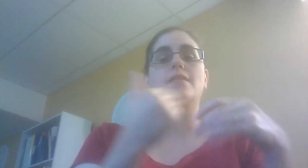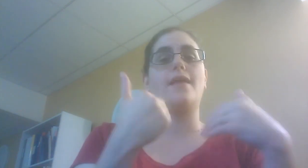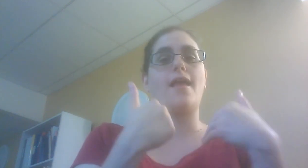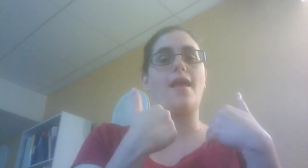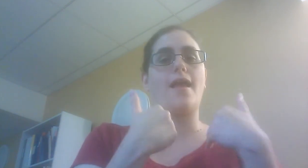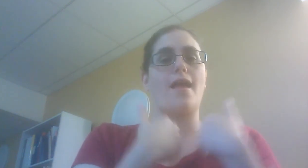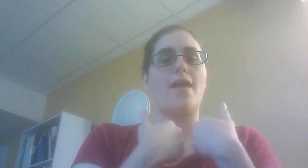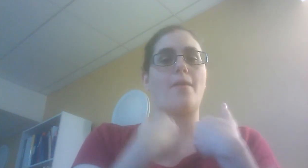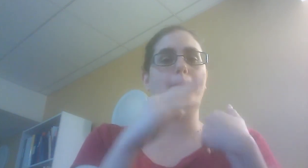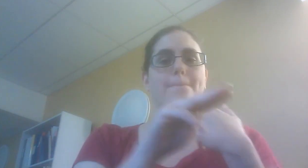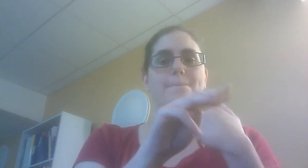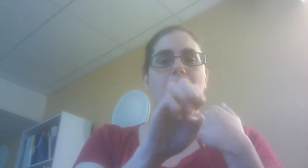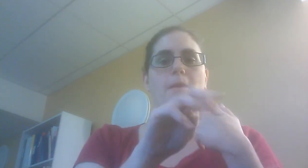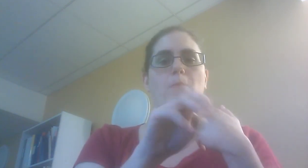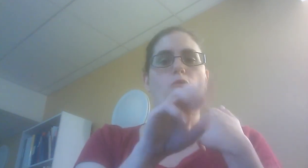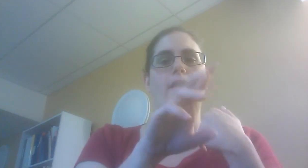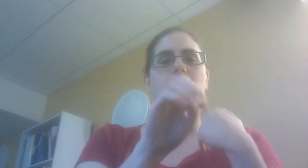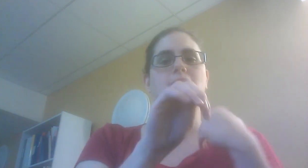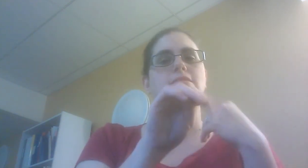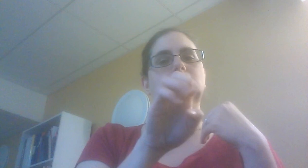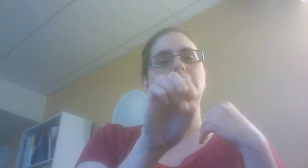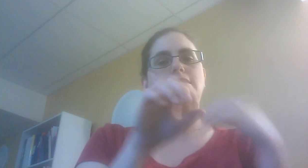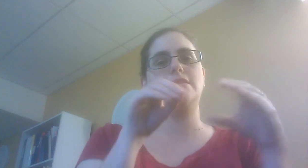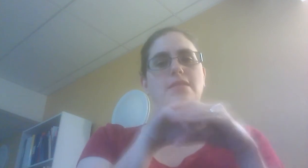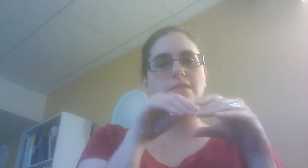internal membrane-bound structures, which we now call